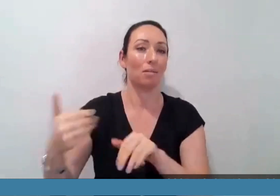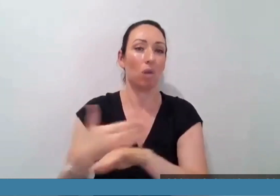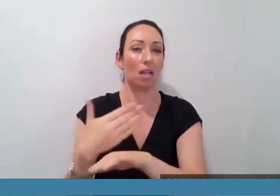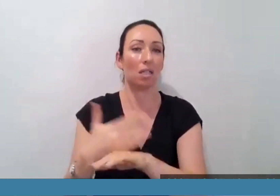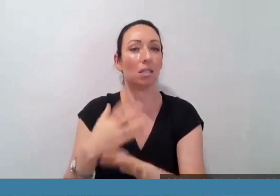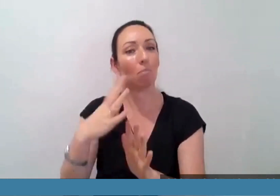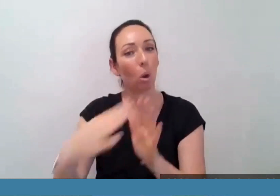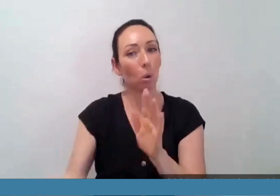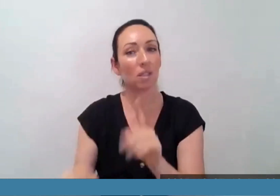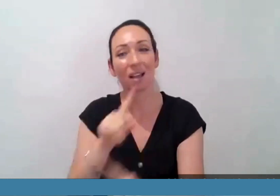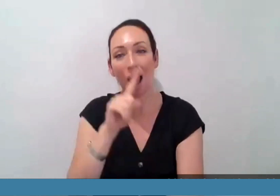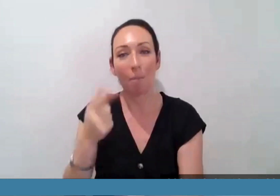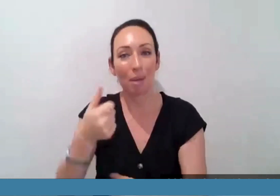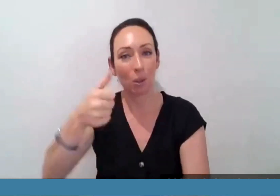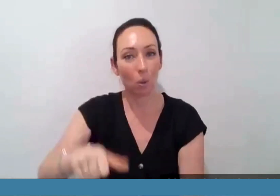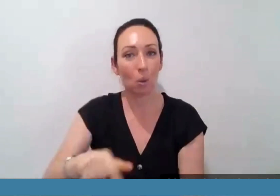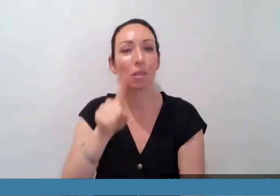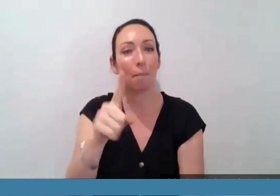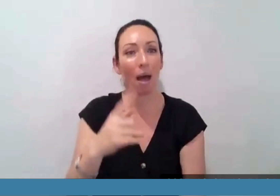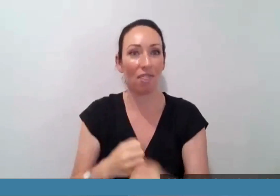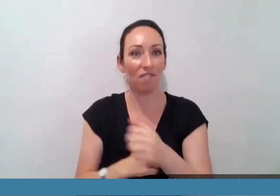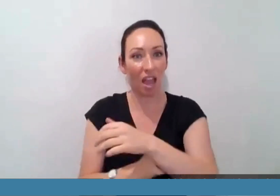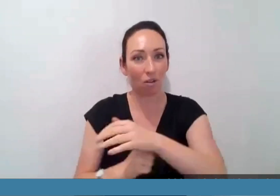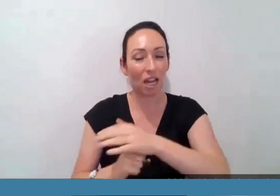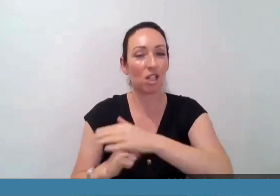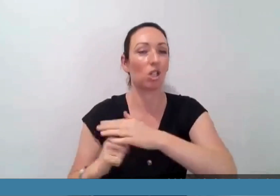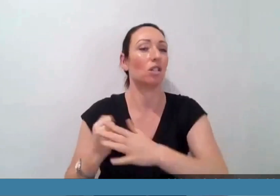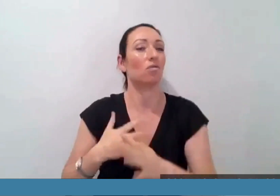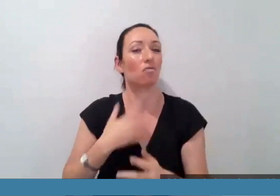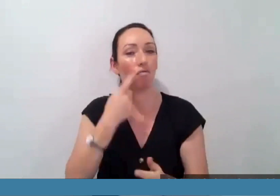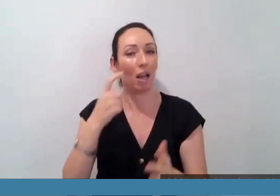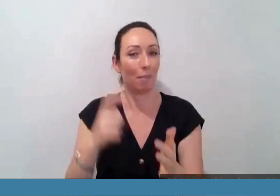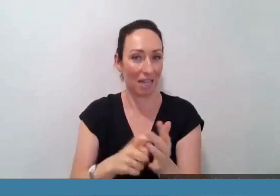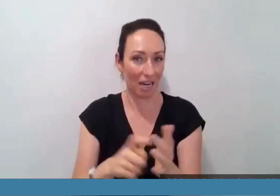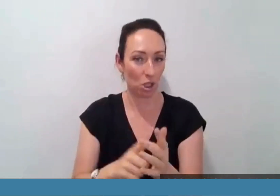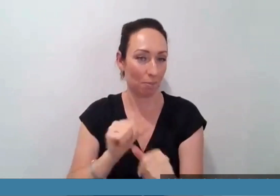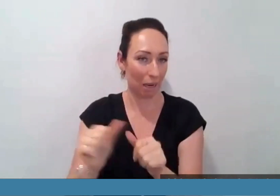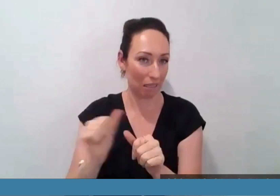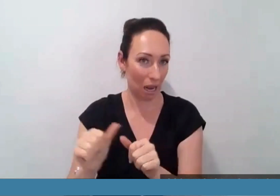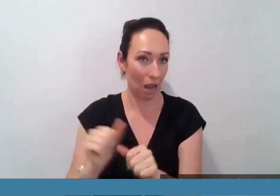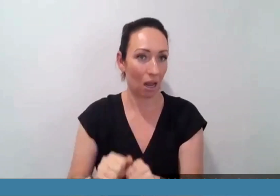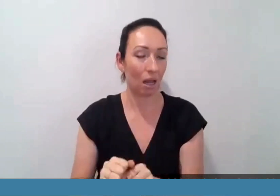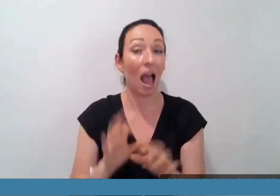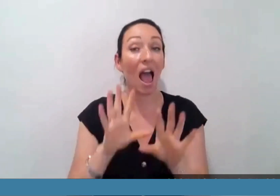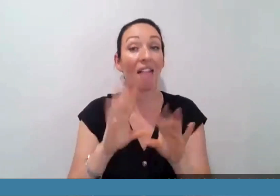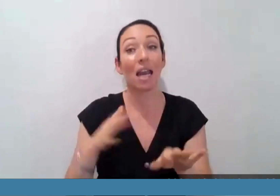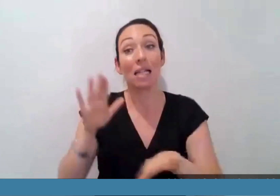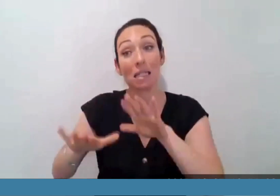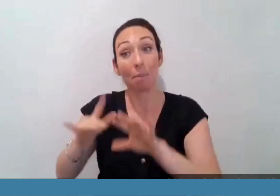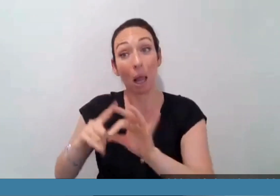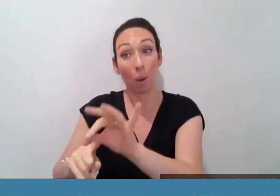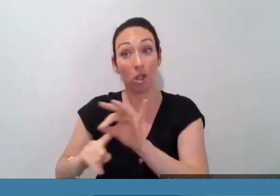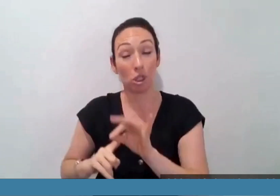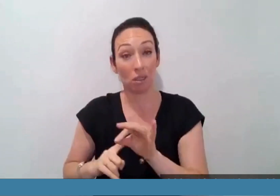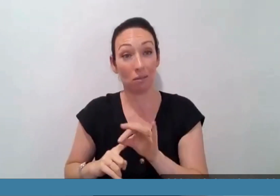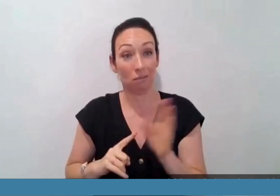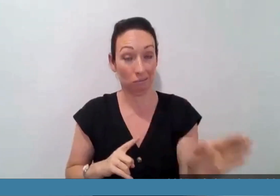is the foundations for recommendations? And then a similar question that was asked separately was, we offer a program